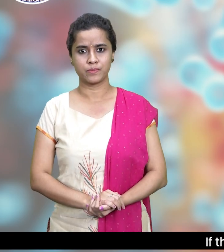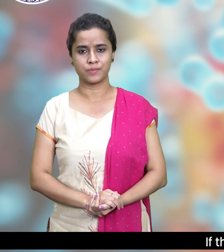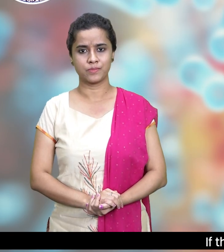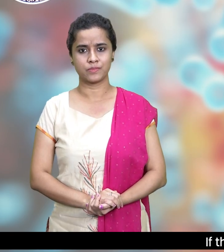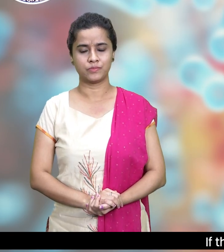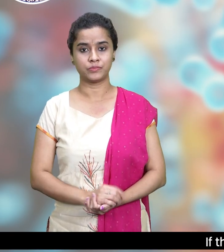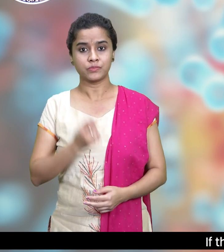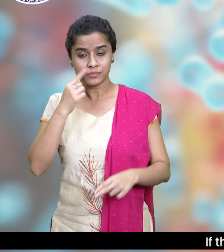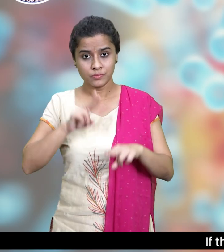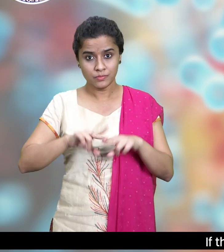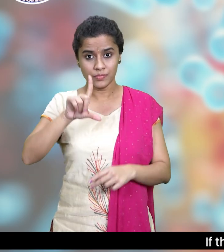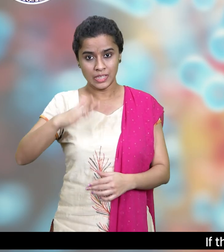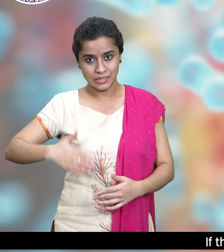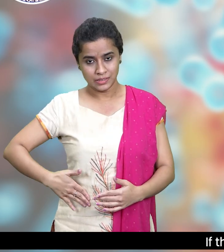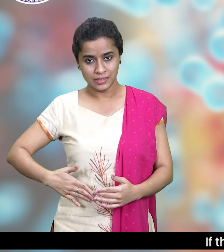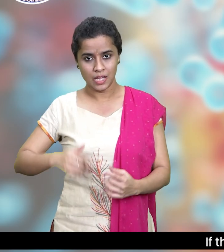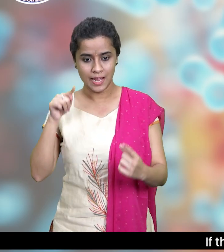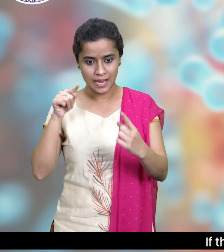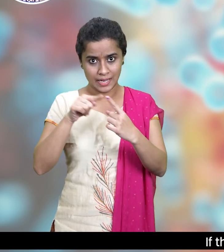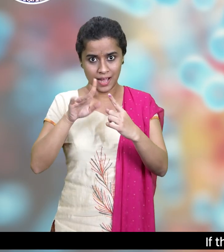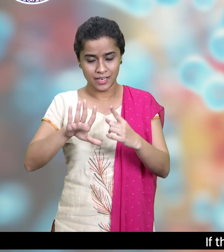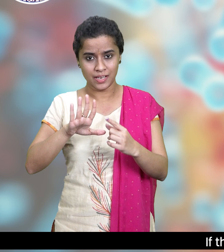If the lungs are the targets,